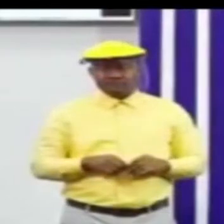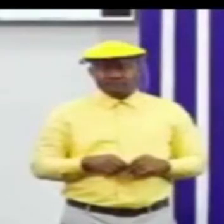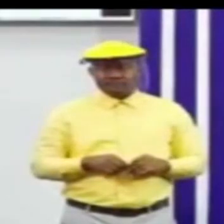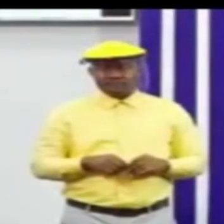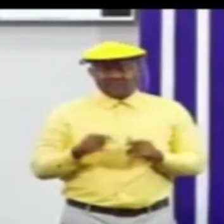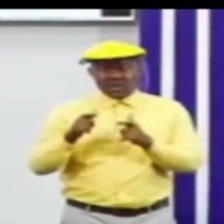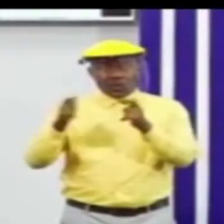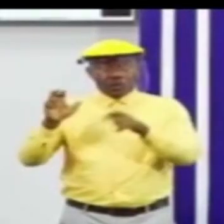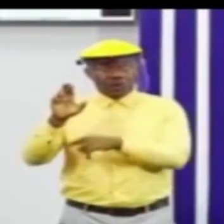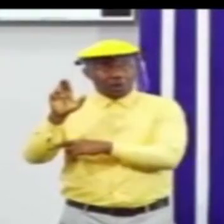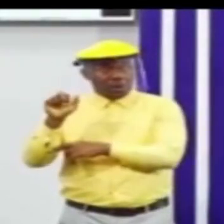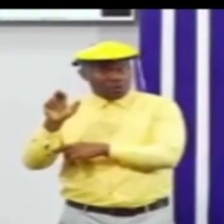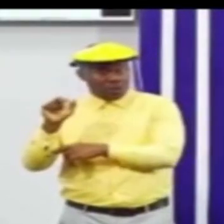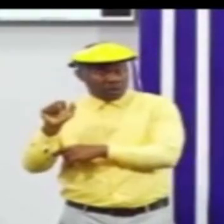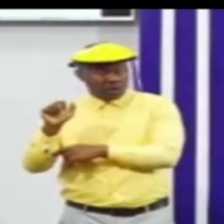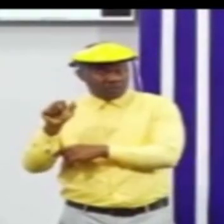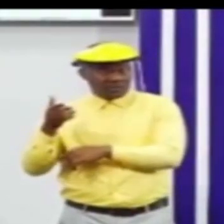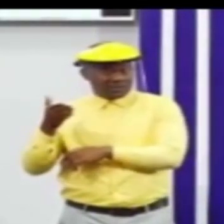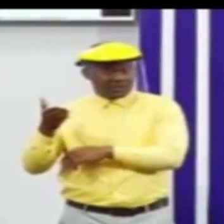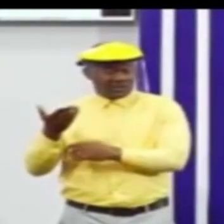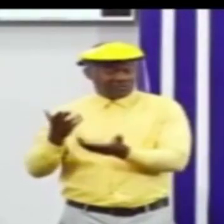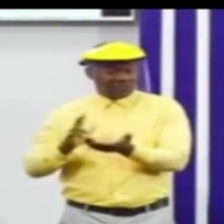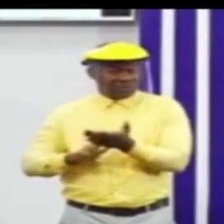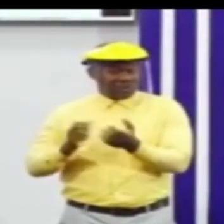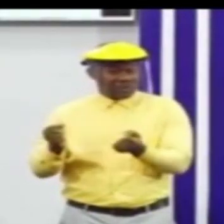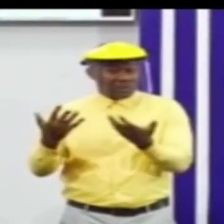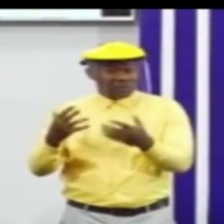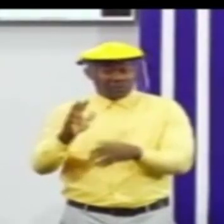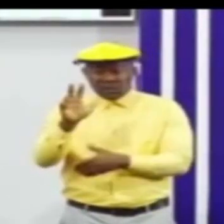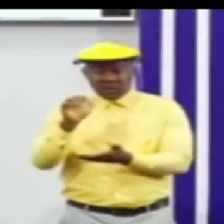Greater Accra is recording a total of